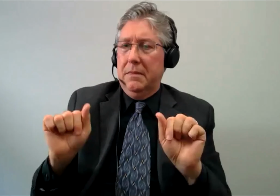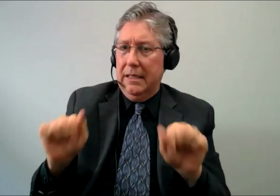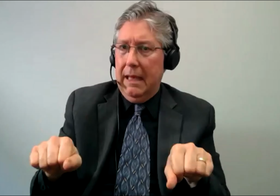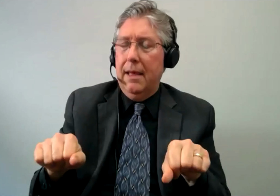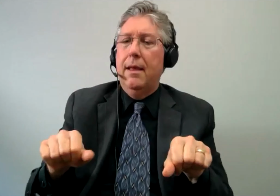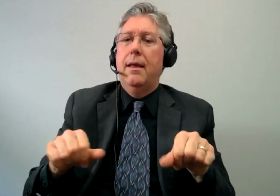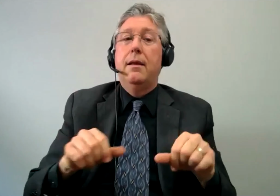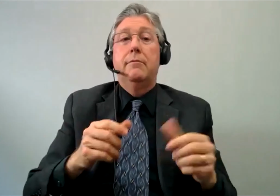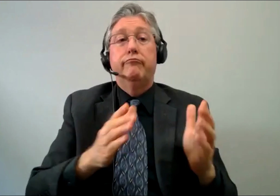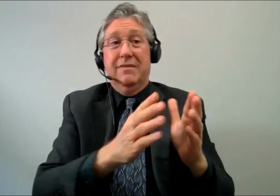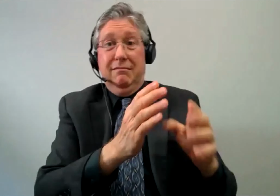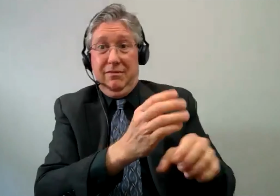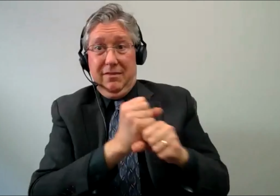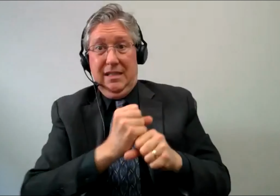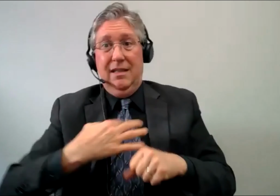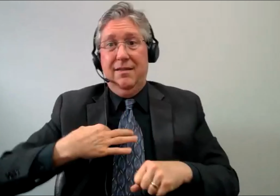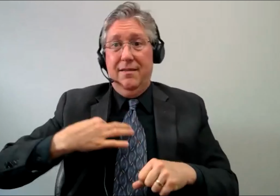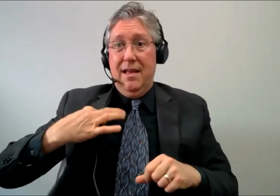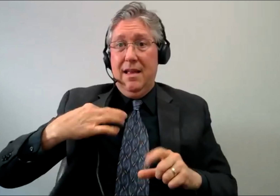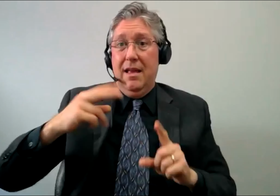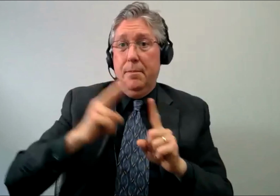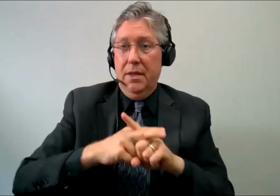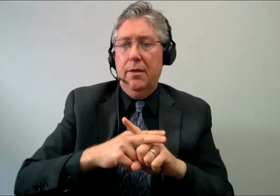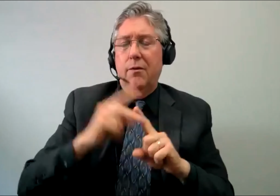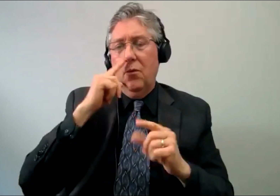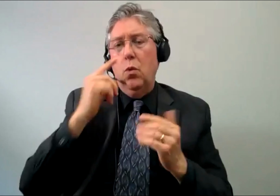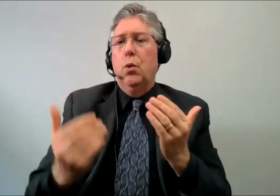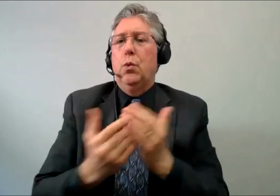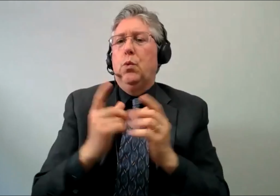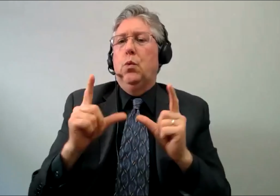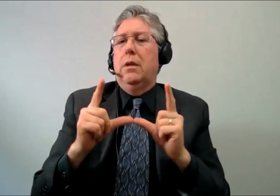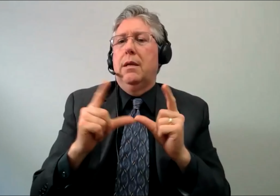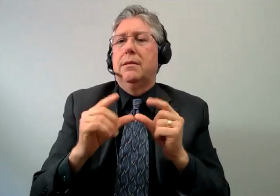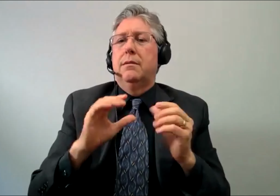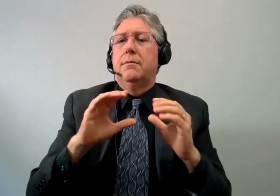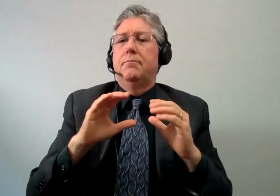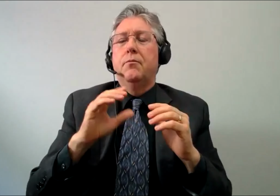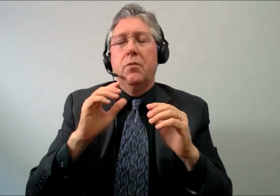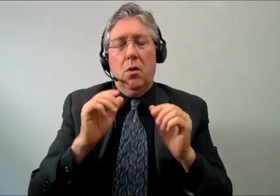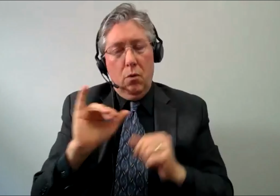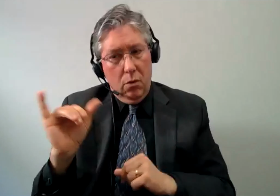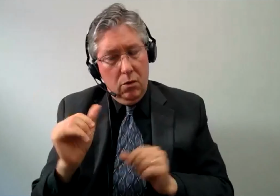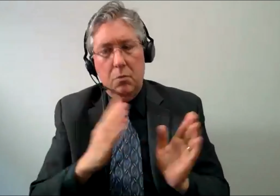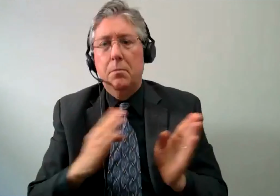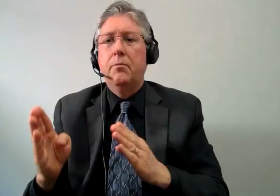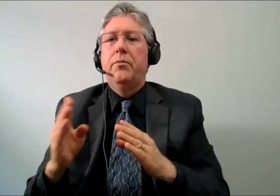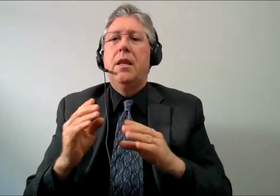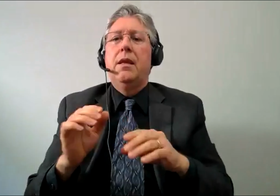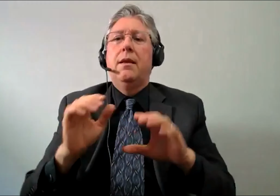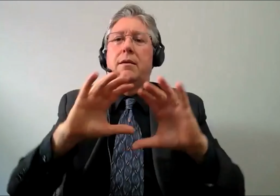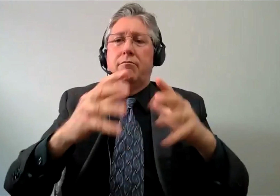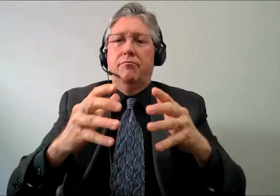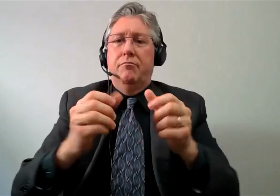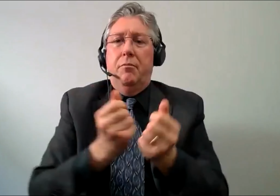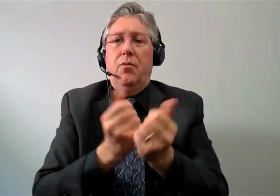accept applications for this new license type. We are planning provider trainings and technical assistance to get